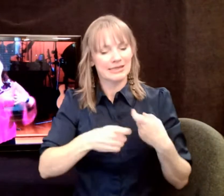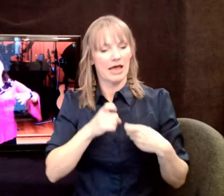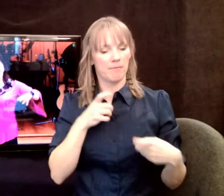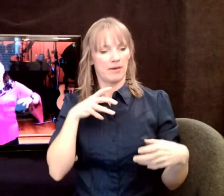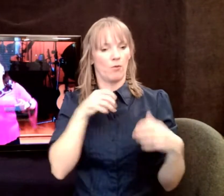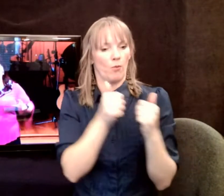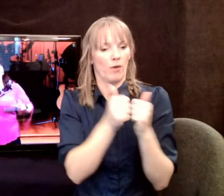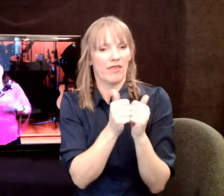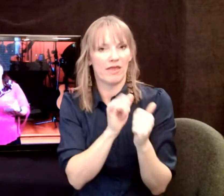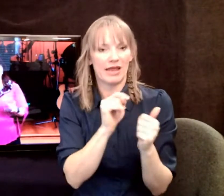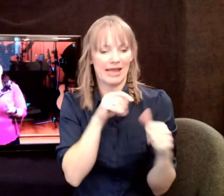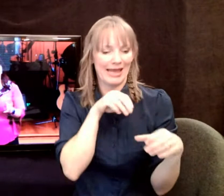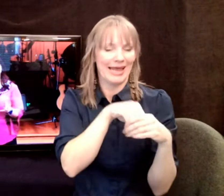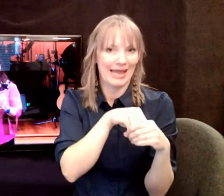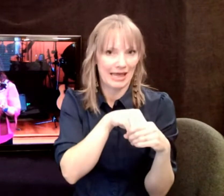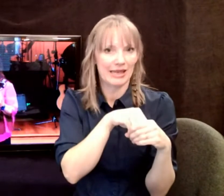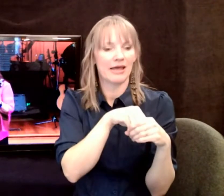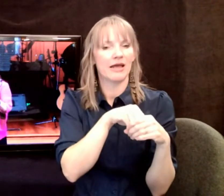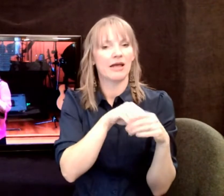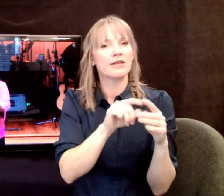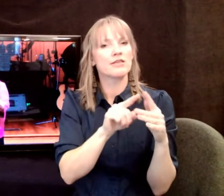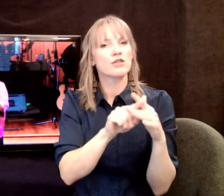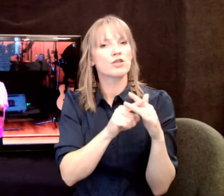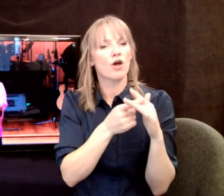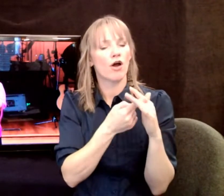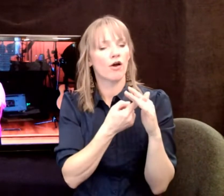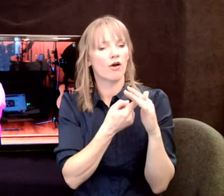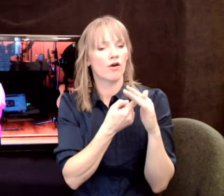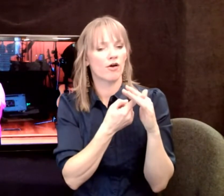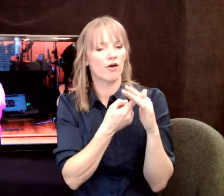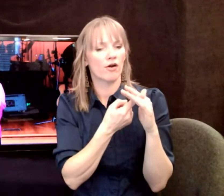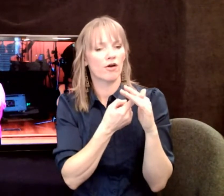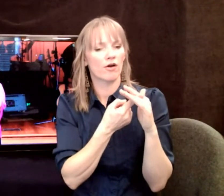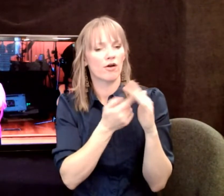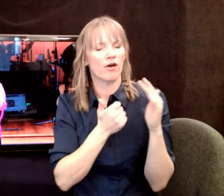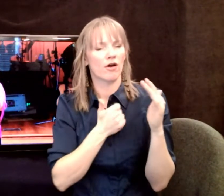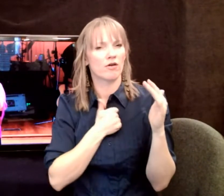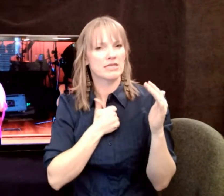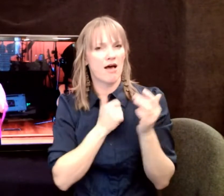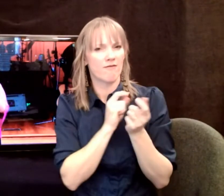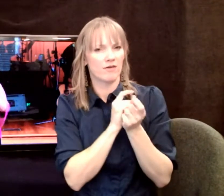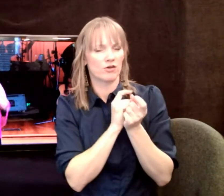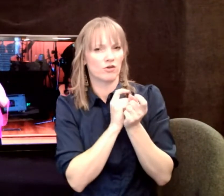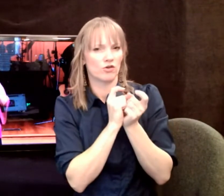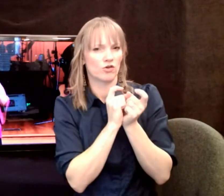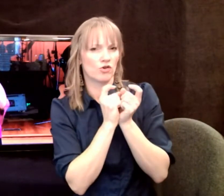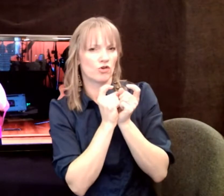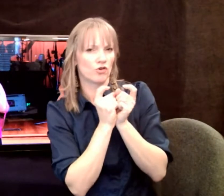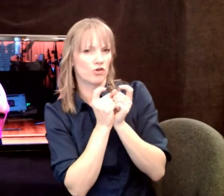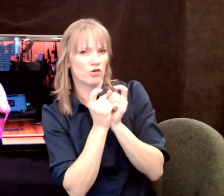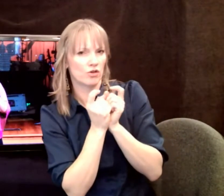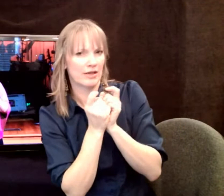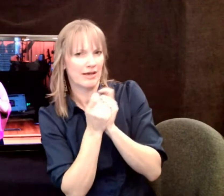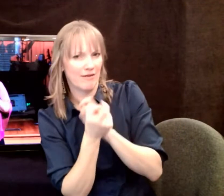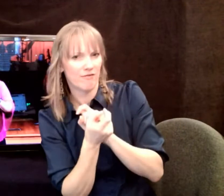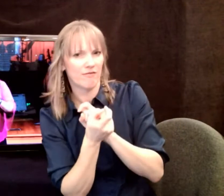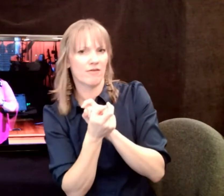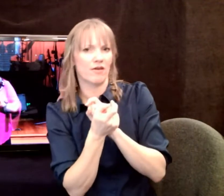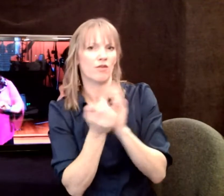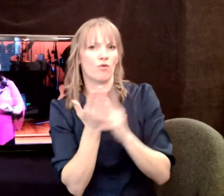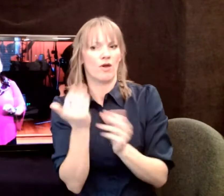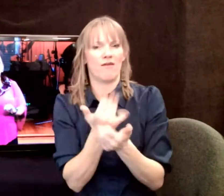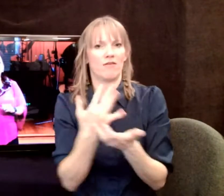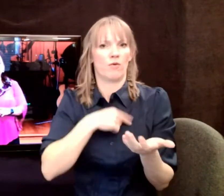and out of that, then begin to shift ourselves through the things that we learn here so that we can be